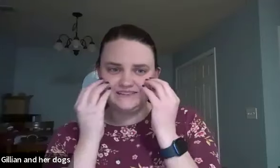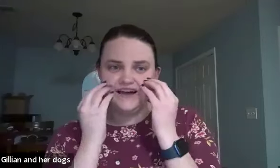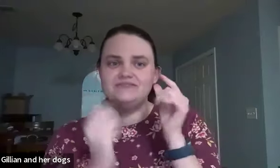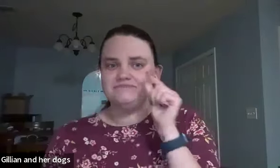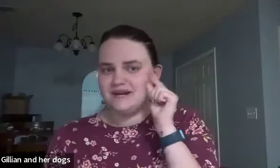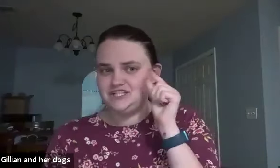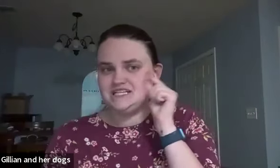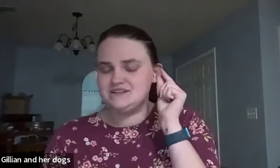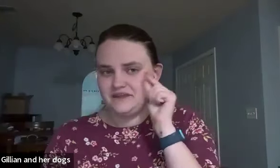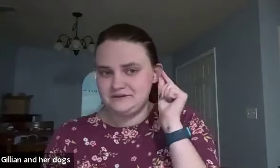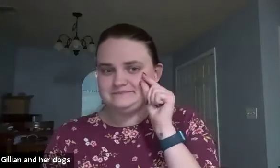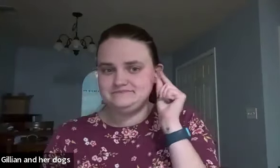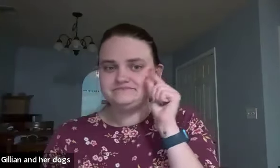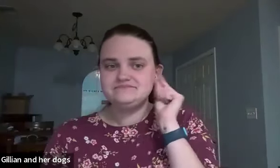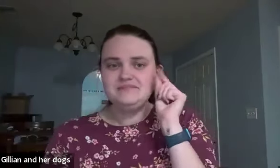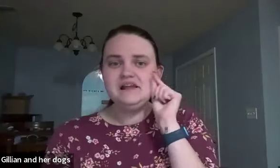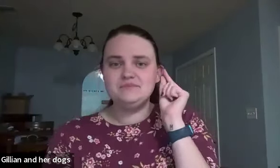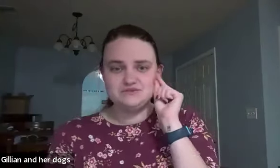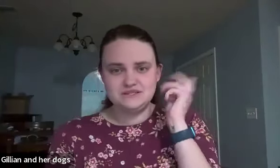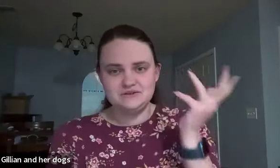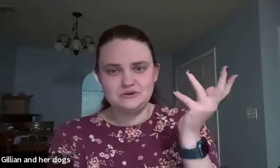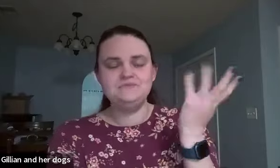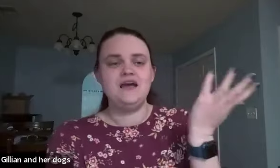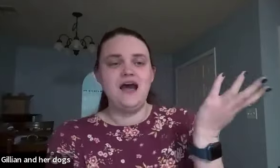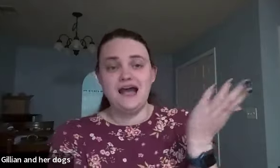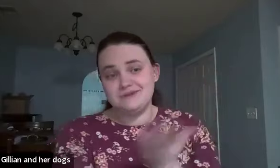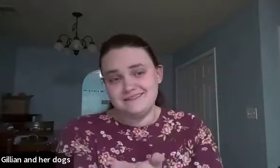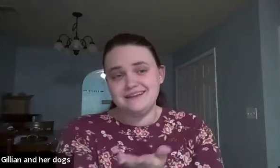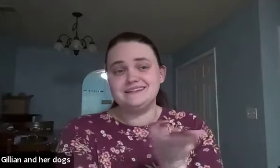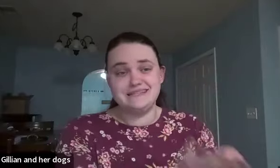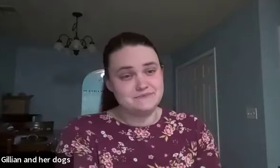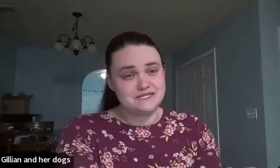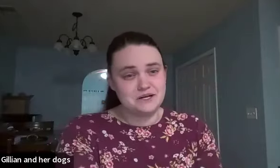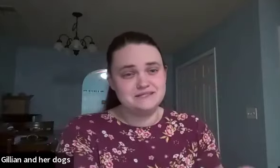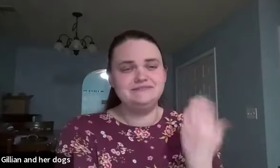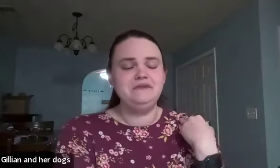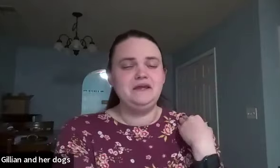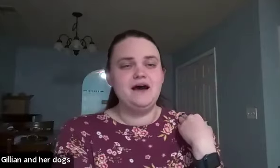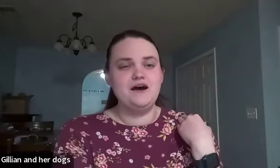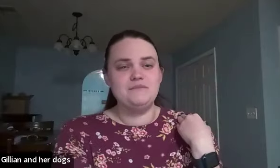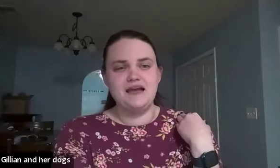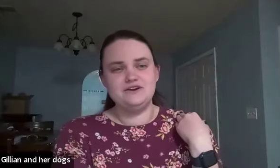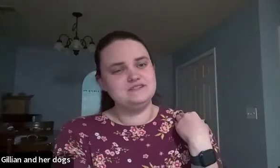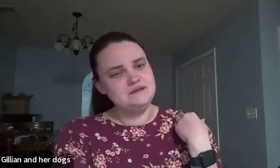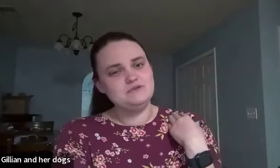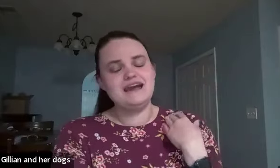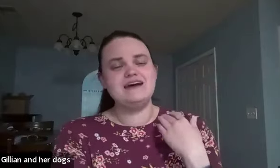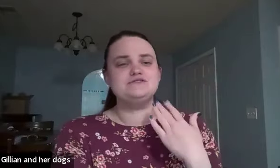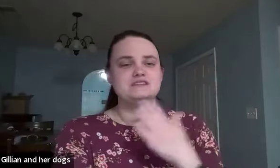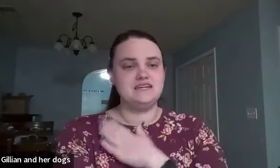cheeks a lot, my G is on there. It's really cool. I really like it because it is me as a person. There are some people that have their sign